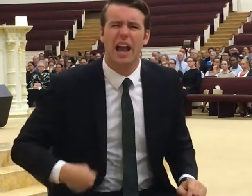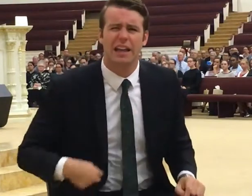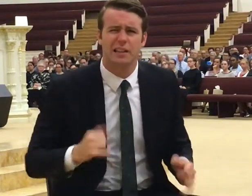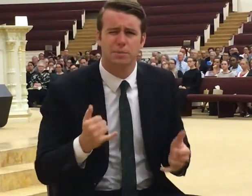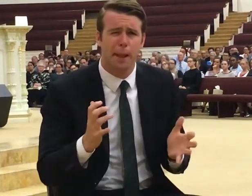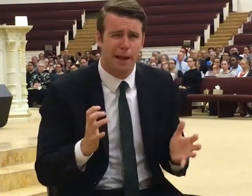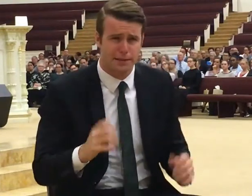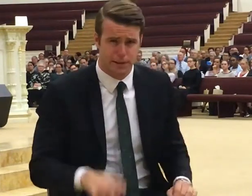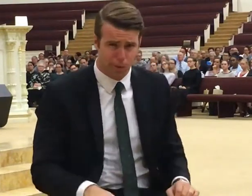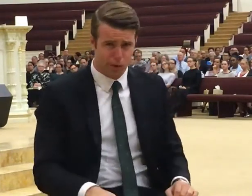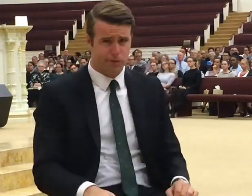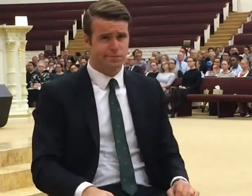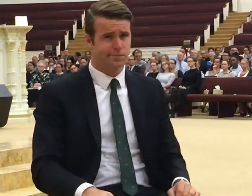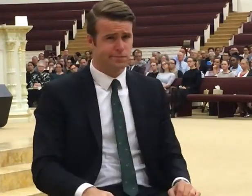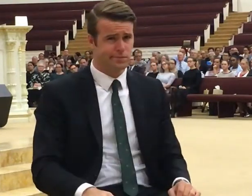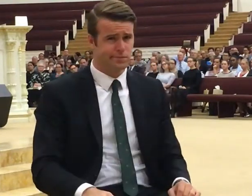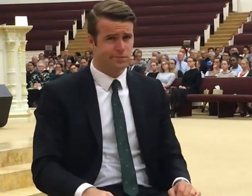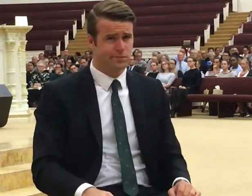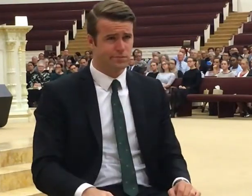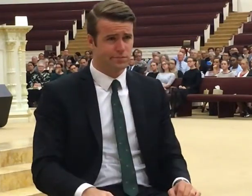basketball.